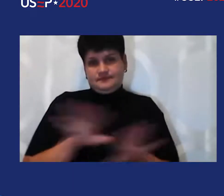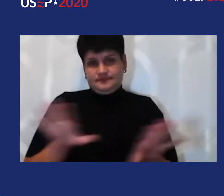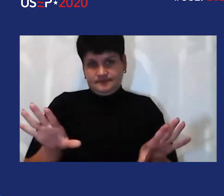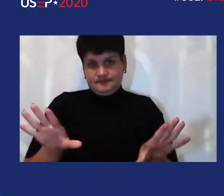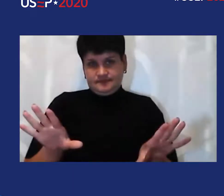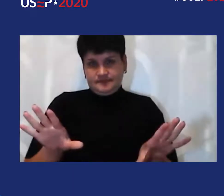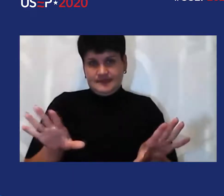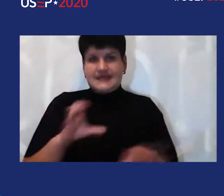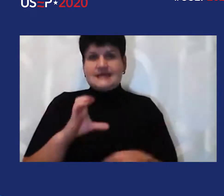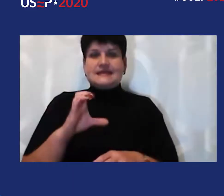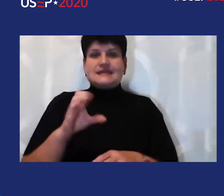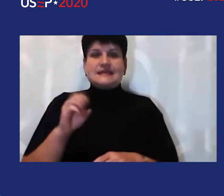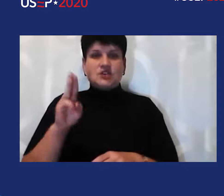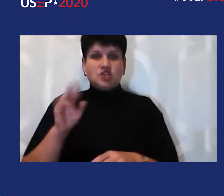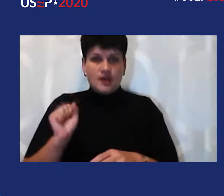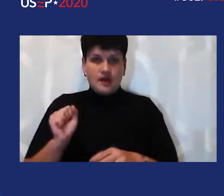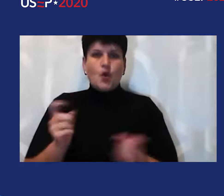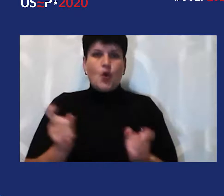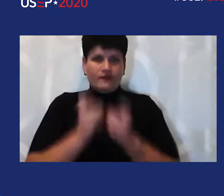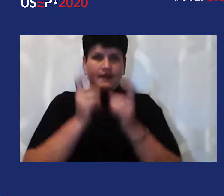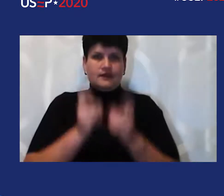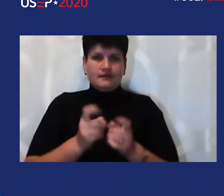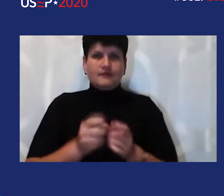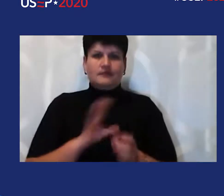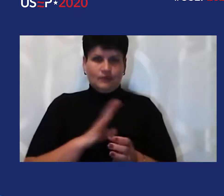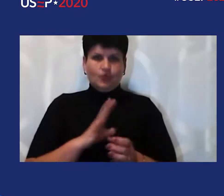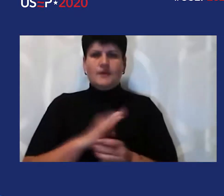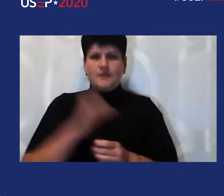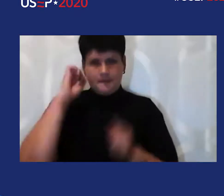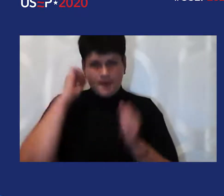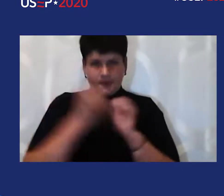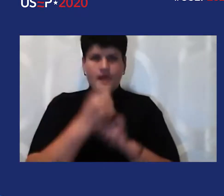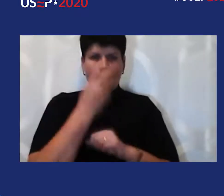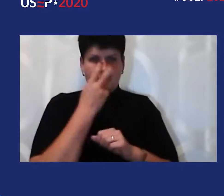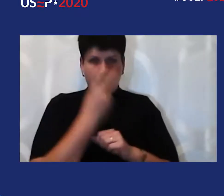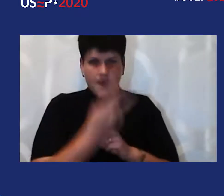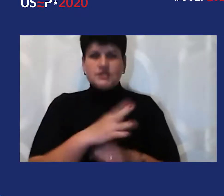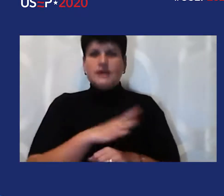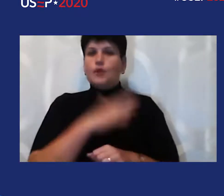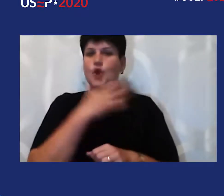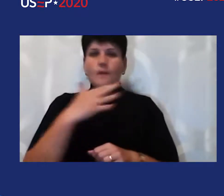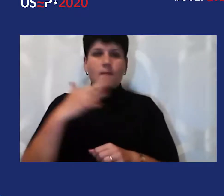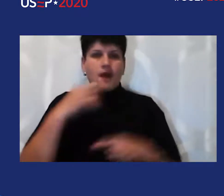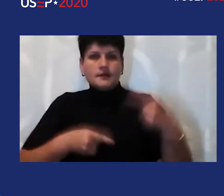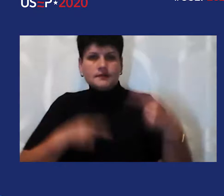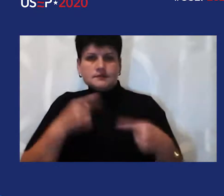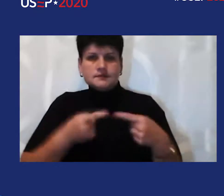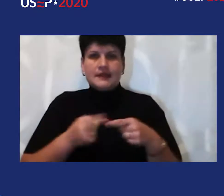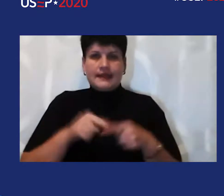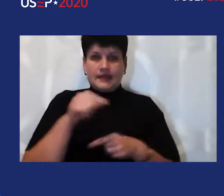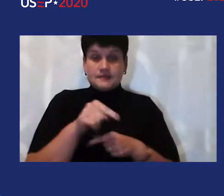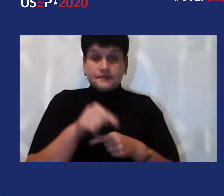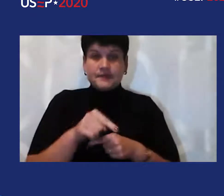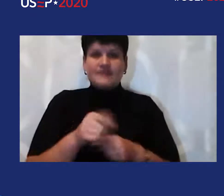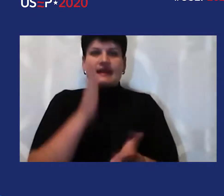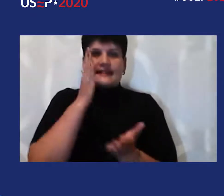just are still finishing in Ukraine were going to be the very